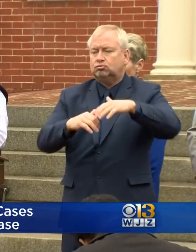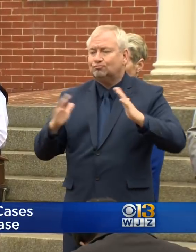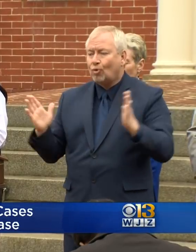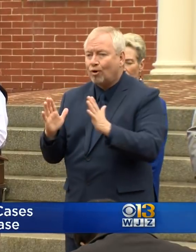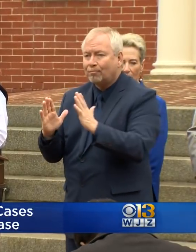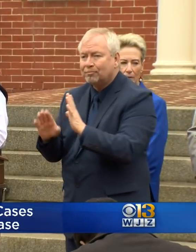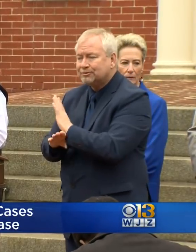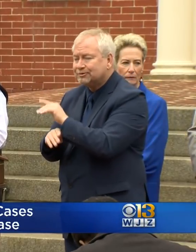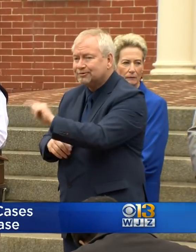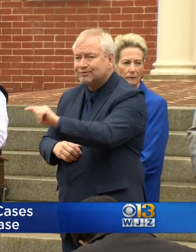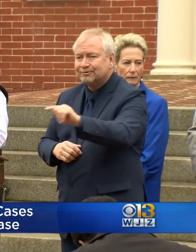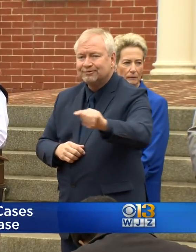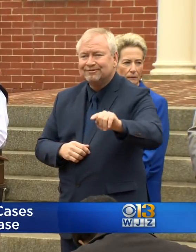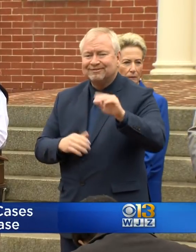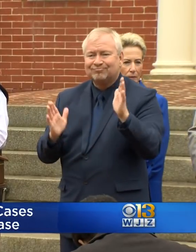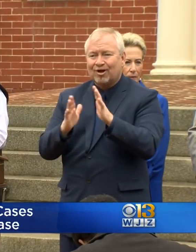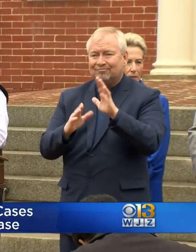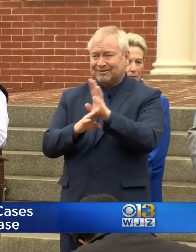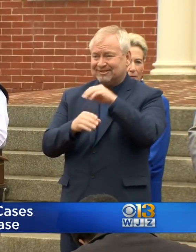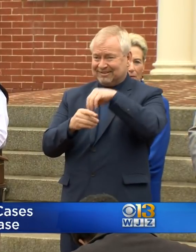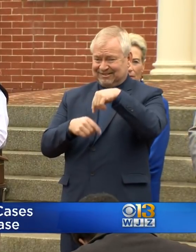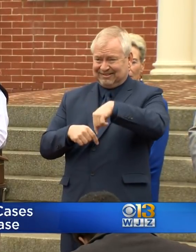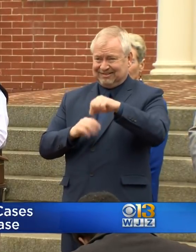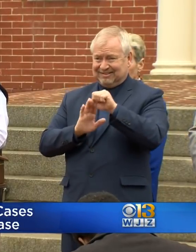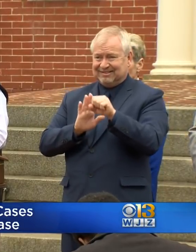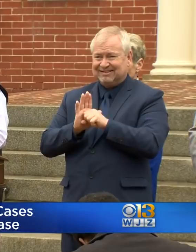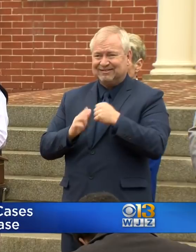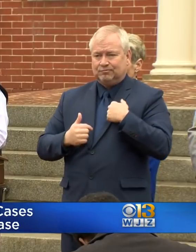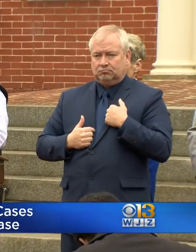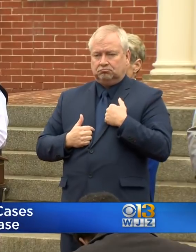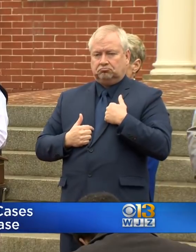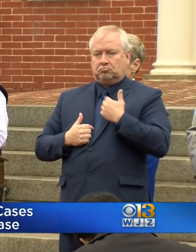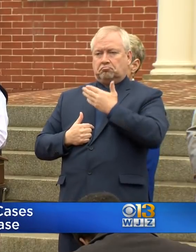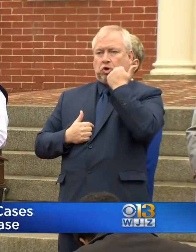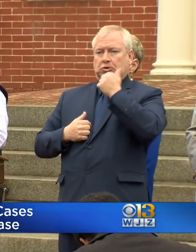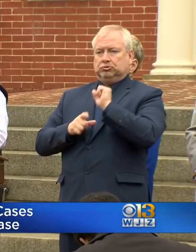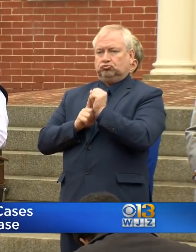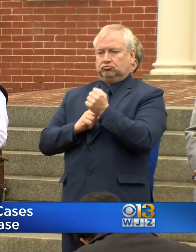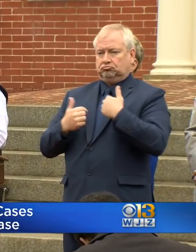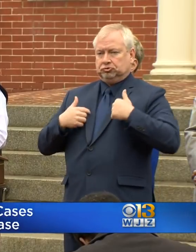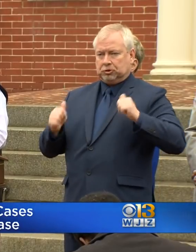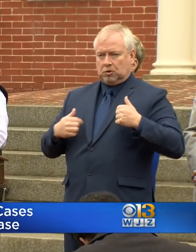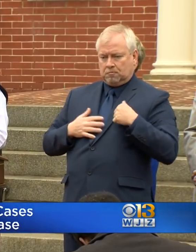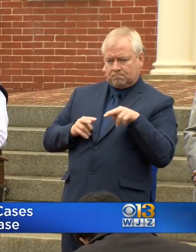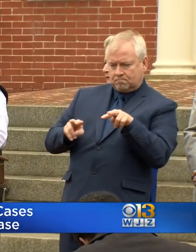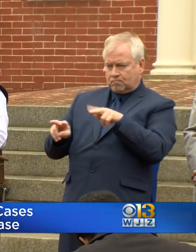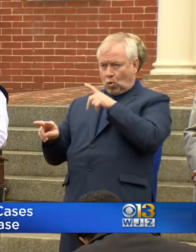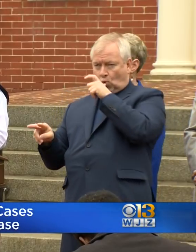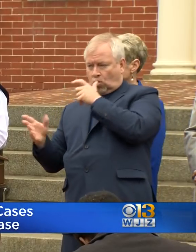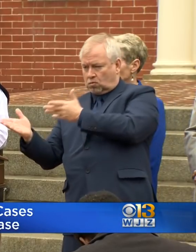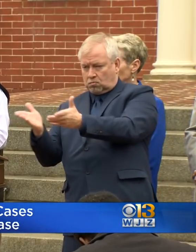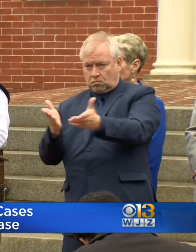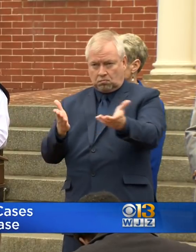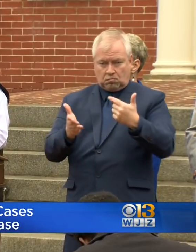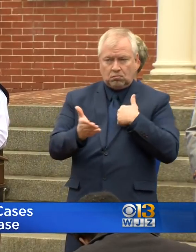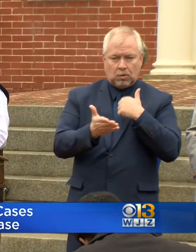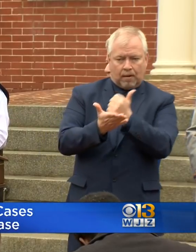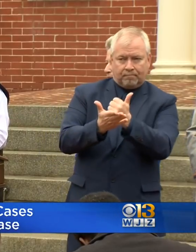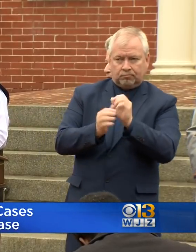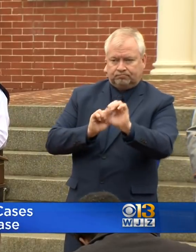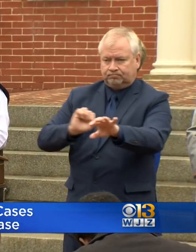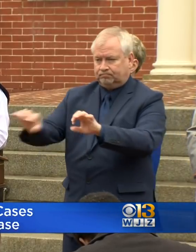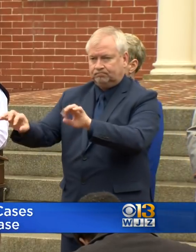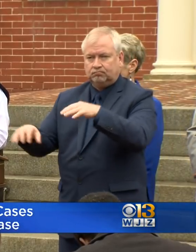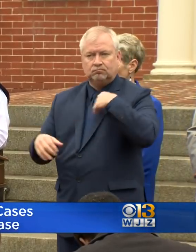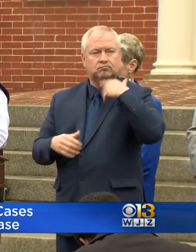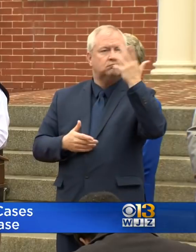in our states that are being hurt, we're in a better position to understand who needs the help right now and to get that help faster. So that's one of the things the